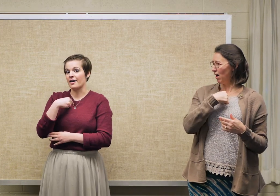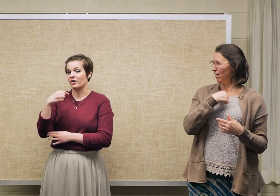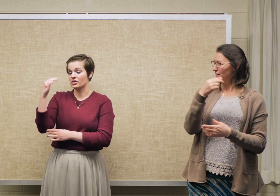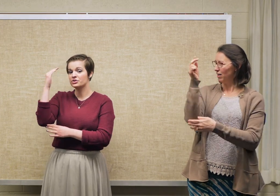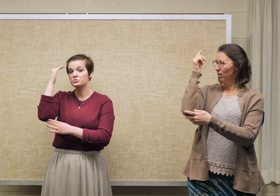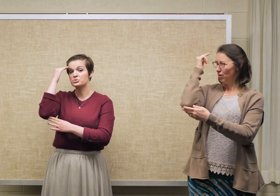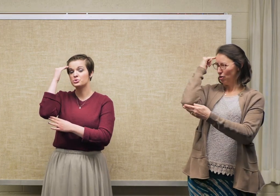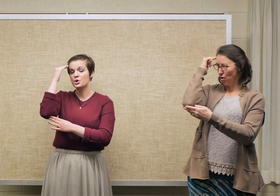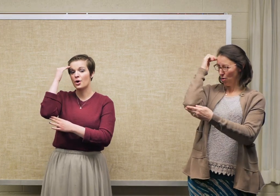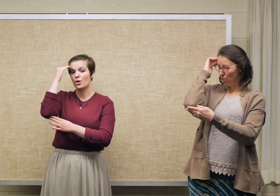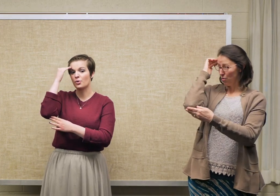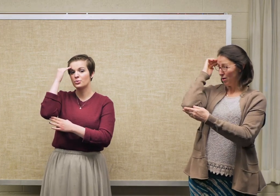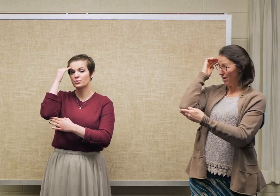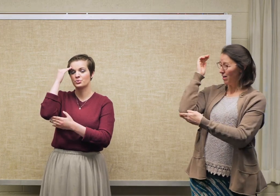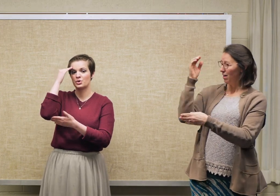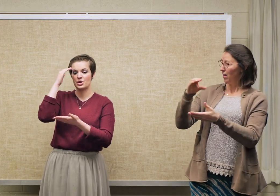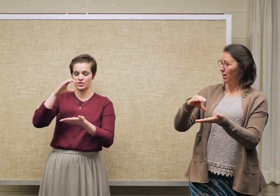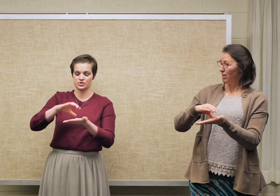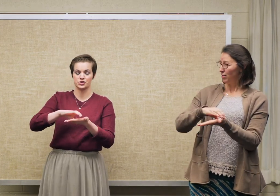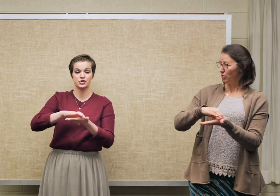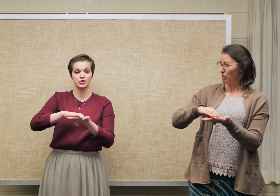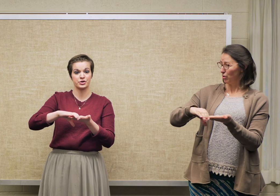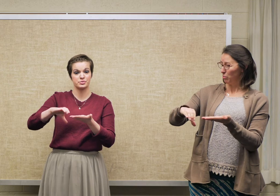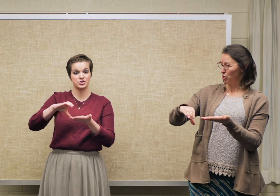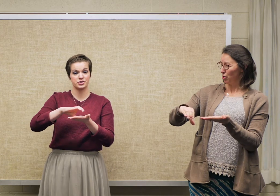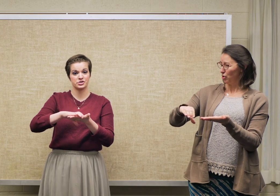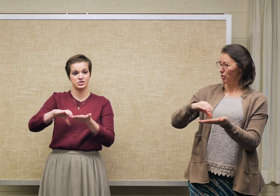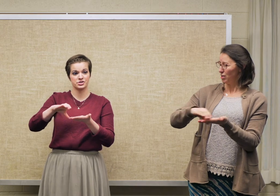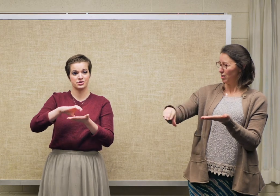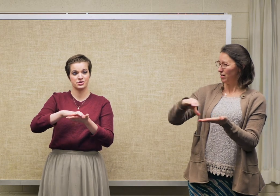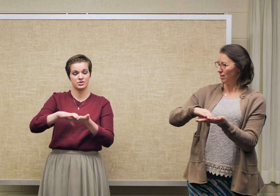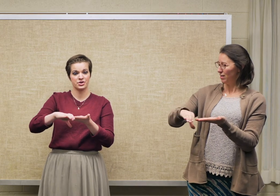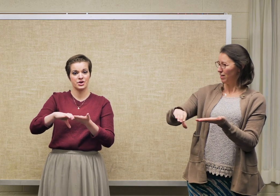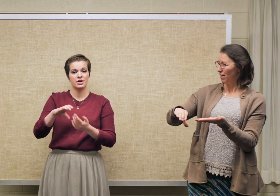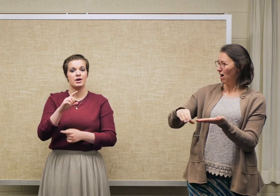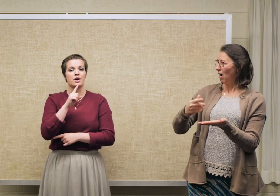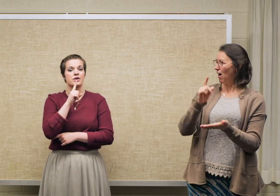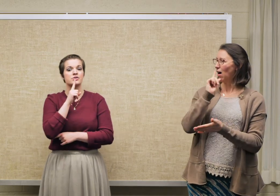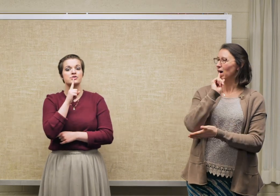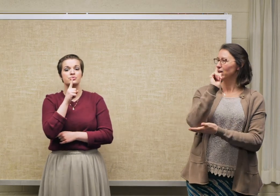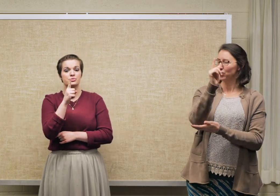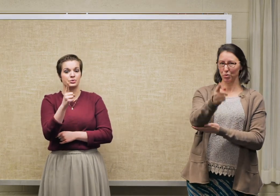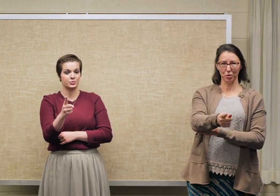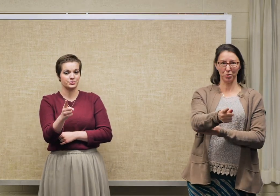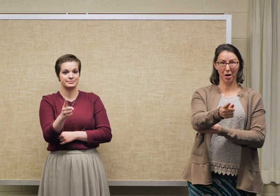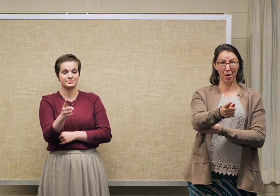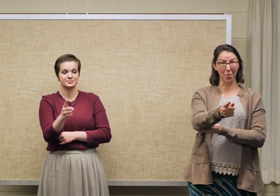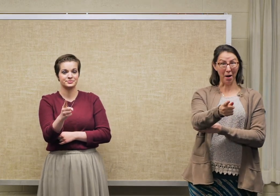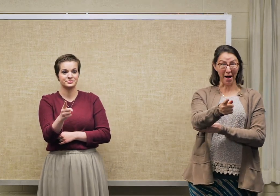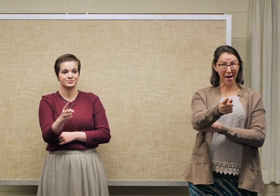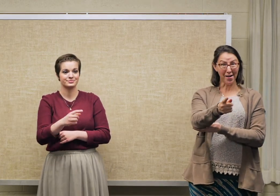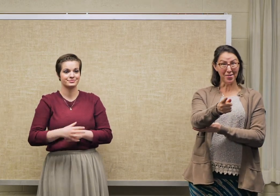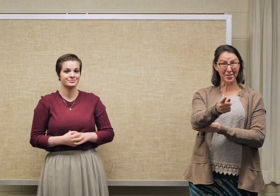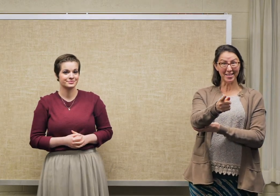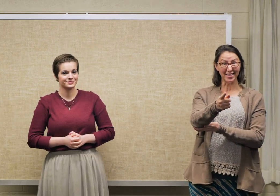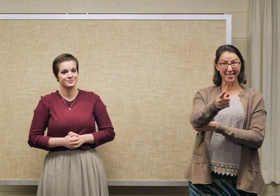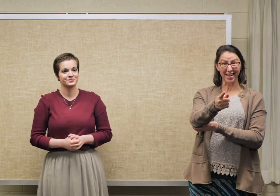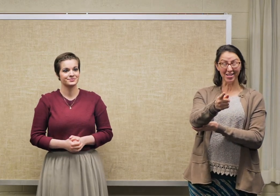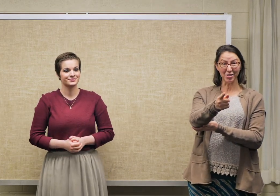I'll know the scriptures are true. Wow, we did it, guys. Should we